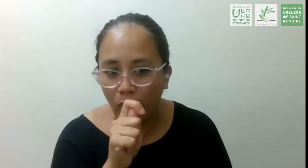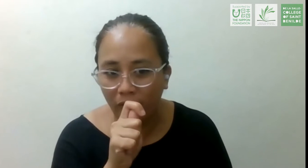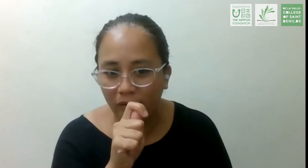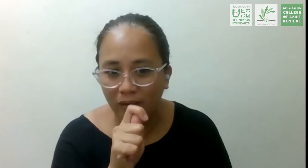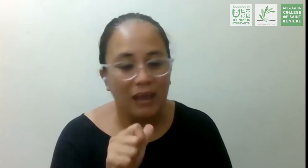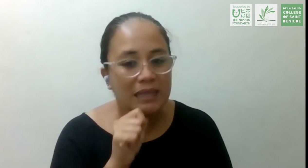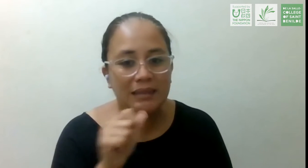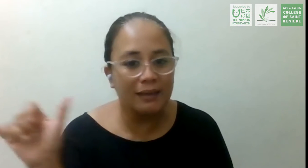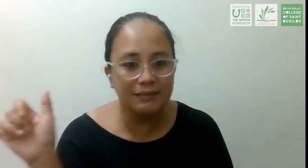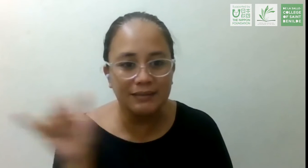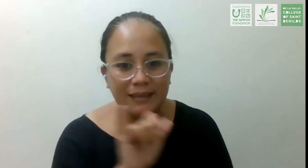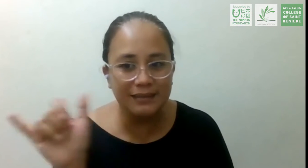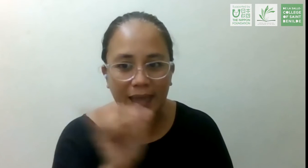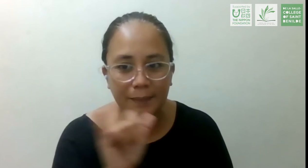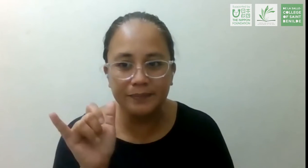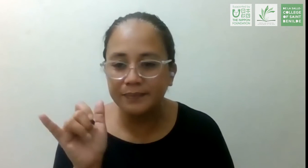same as